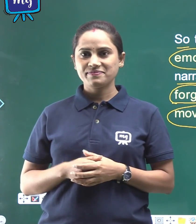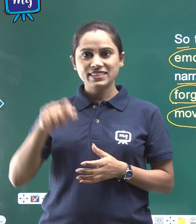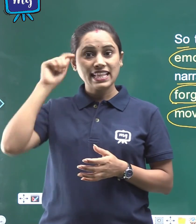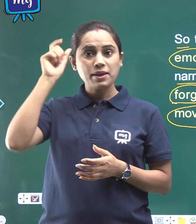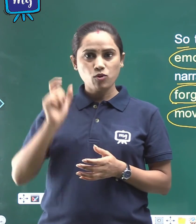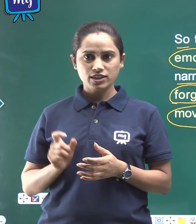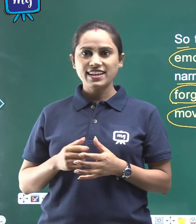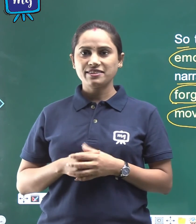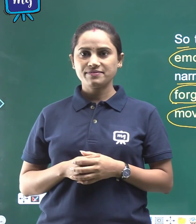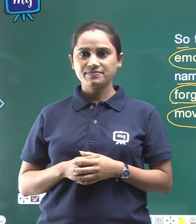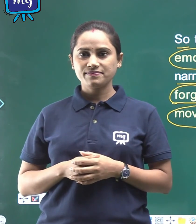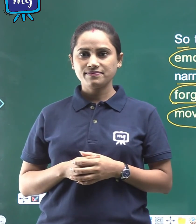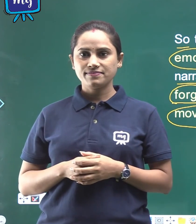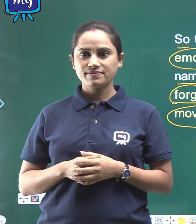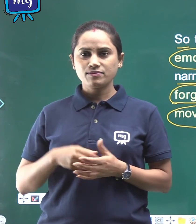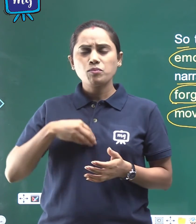emotional,